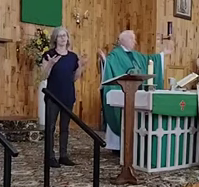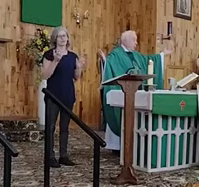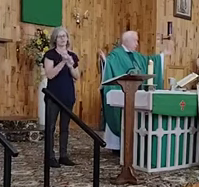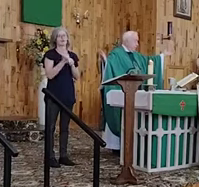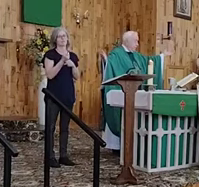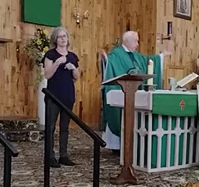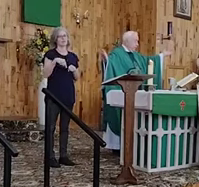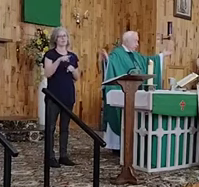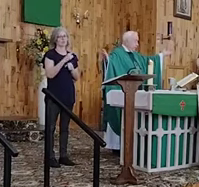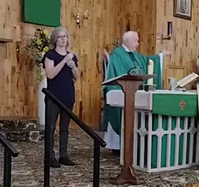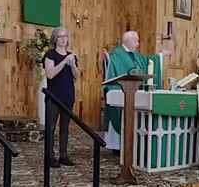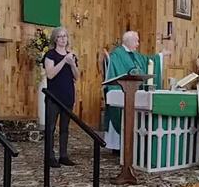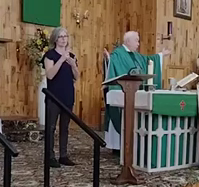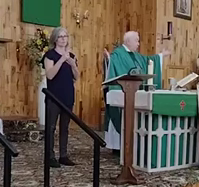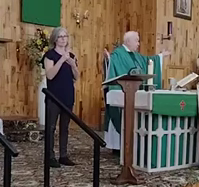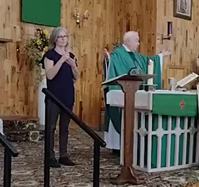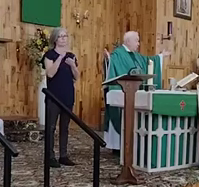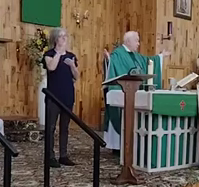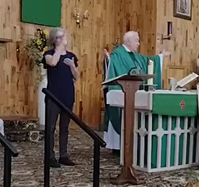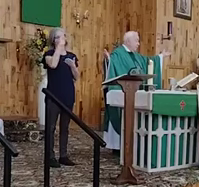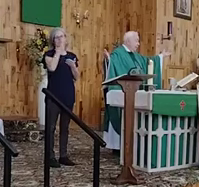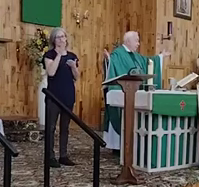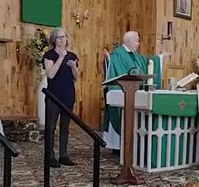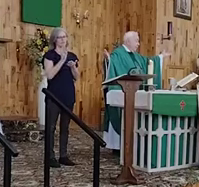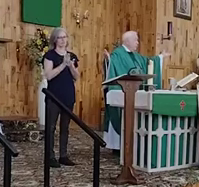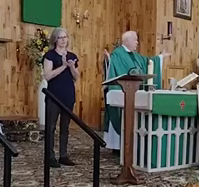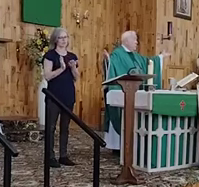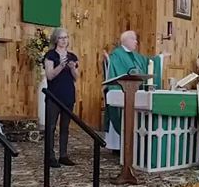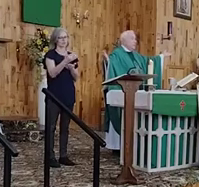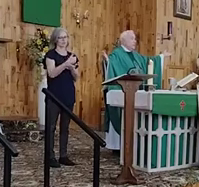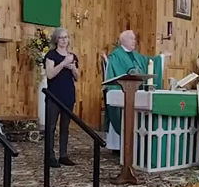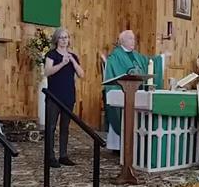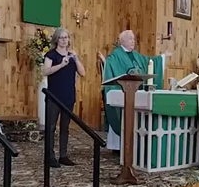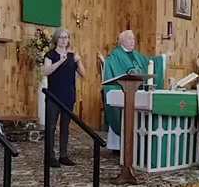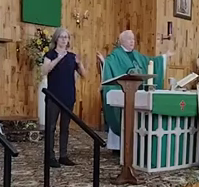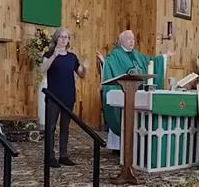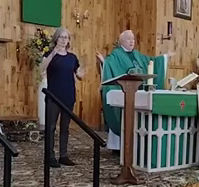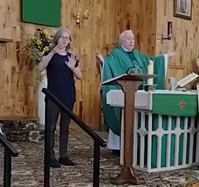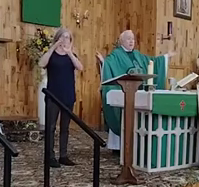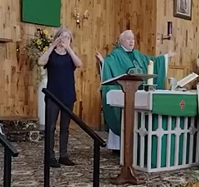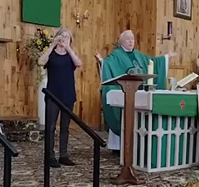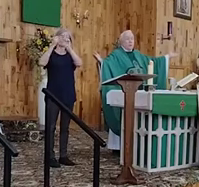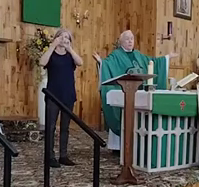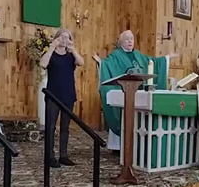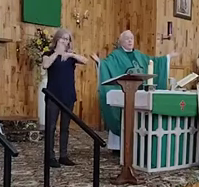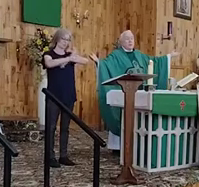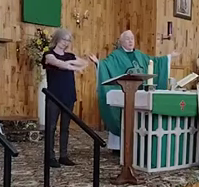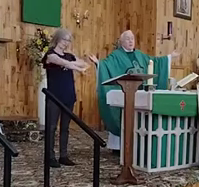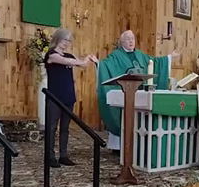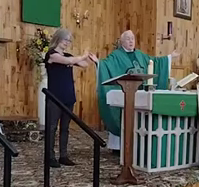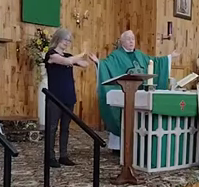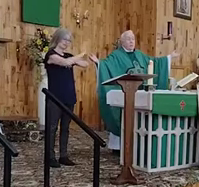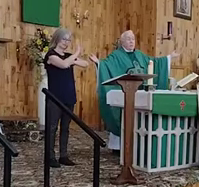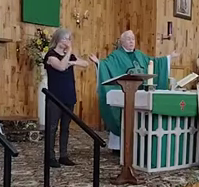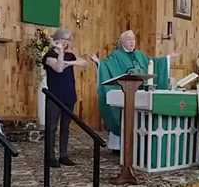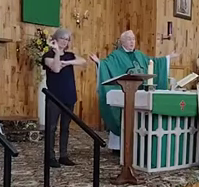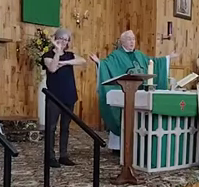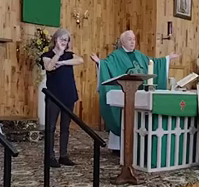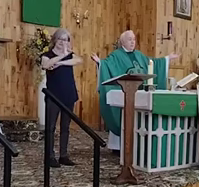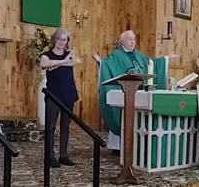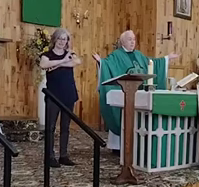make them holy. And you never cease to gather a people to yourself, so that from the rising of the sun to